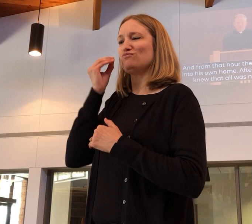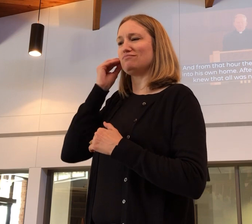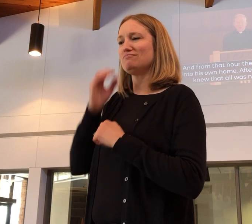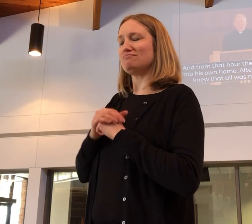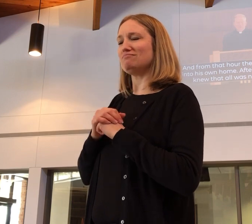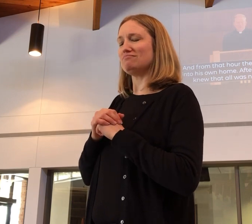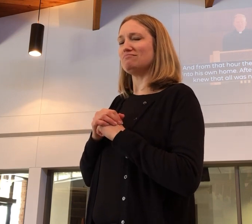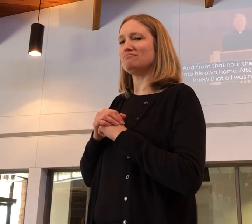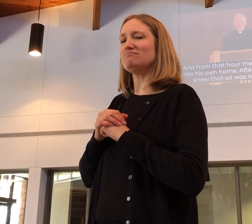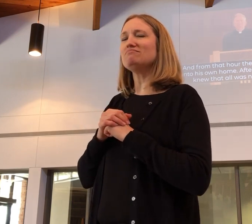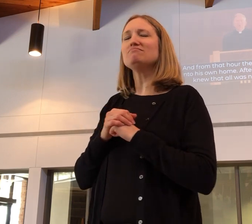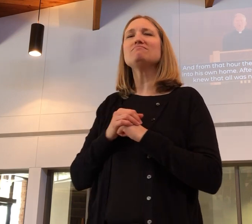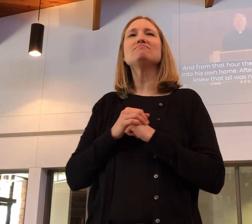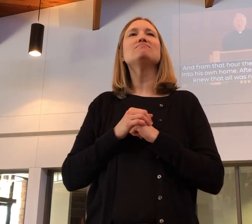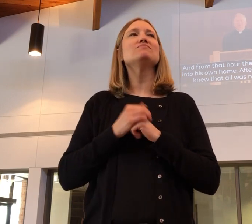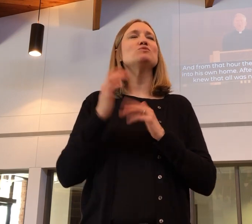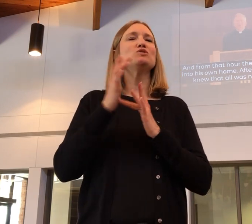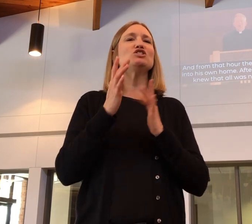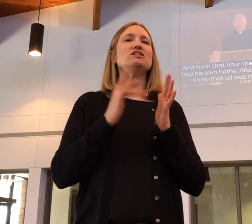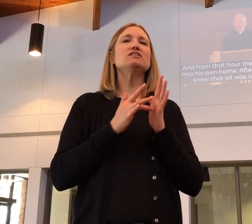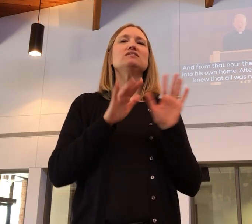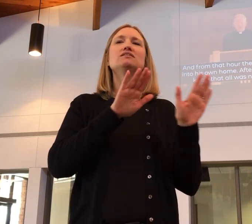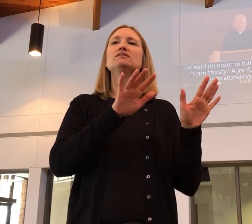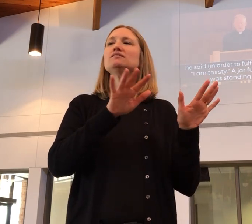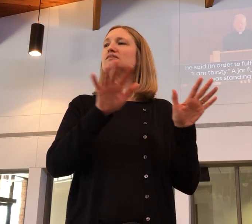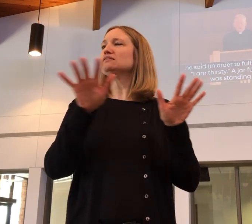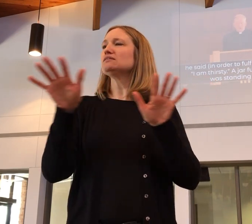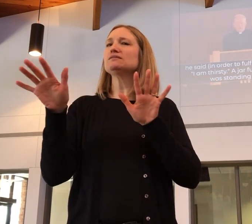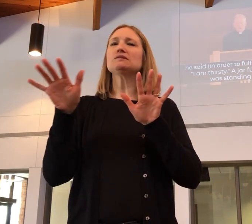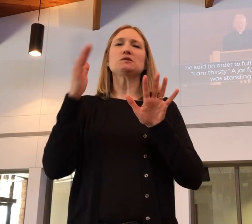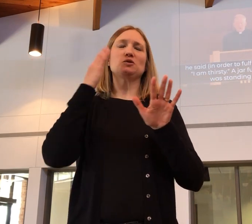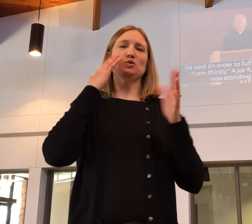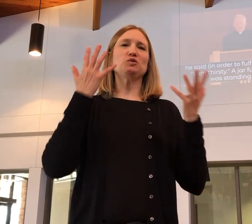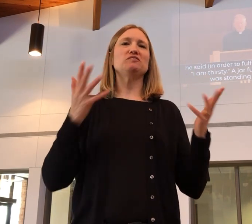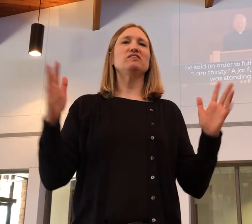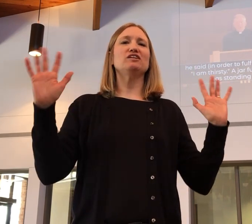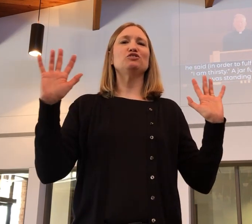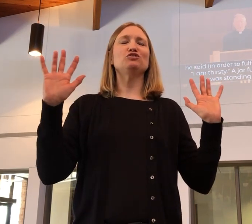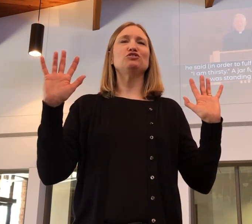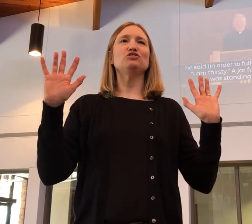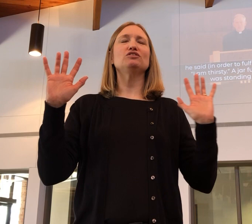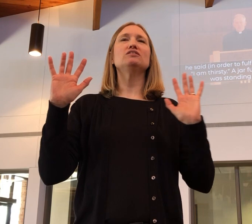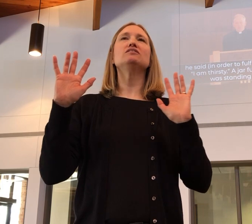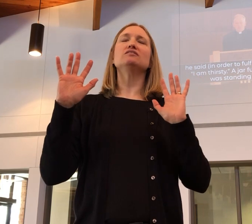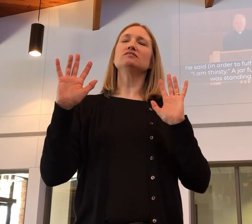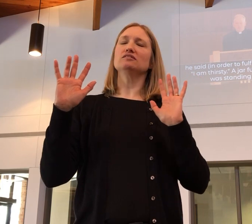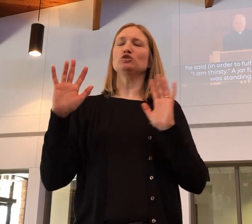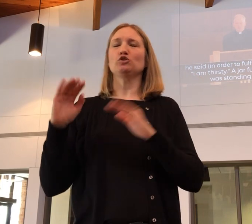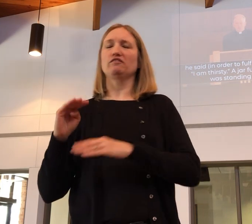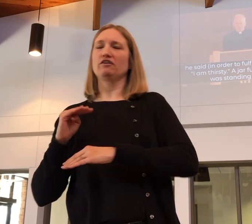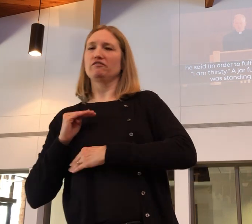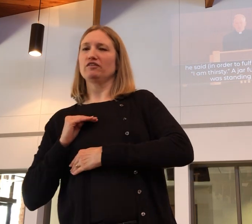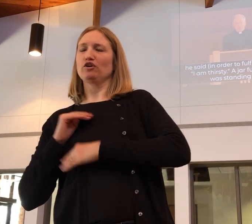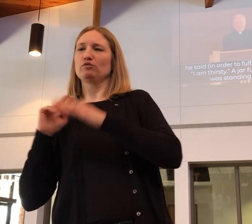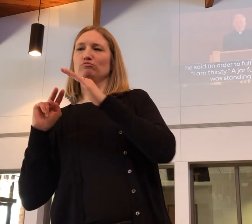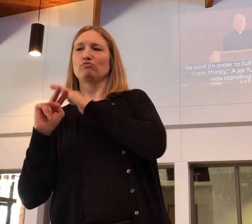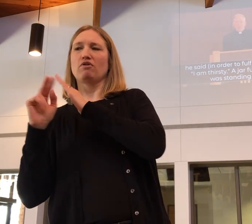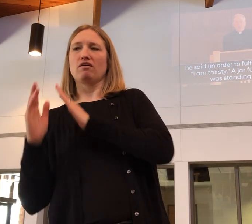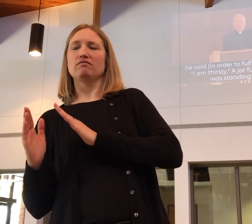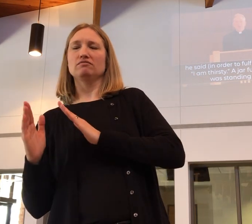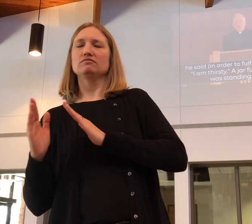After this, when Jesus knew that all was now finished, he said, in order to fulfill the